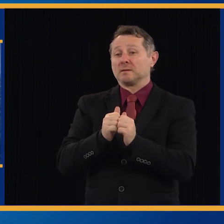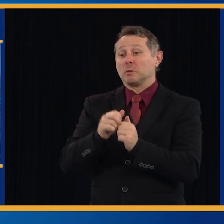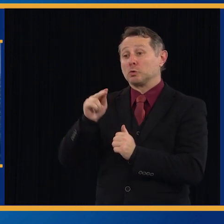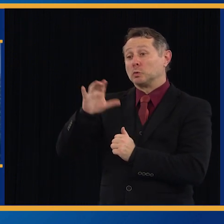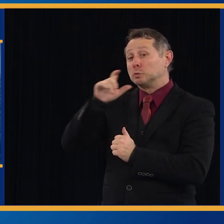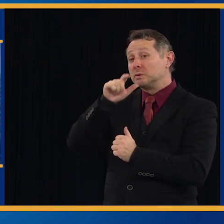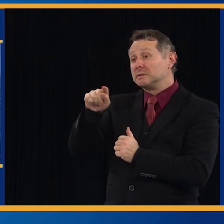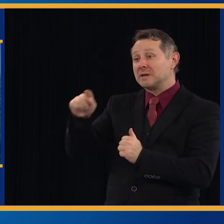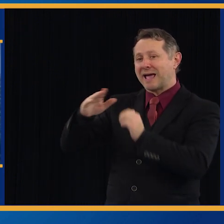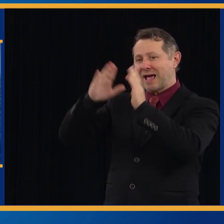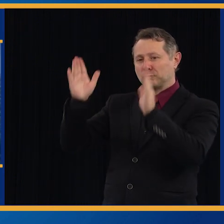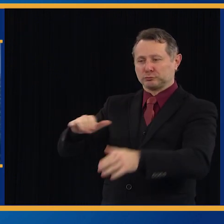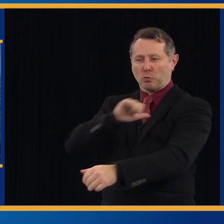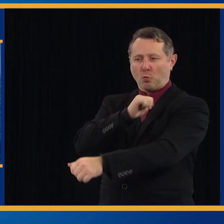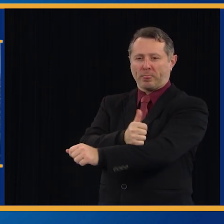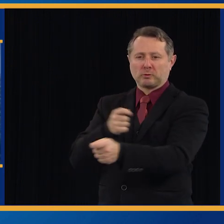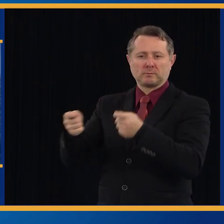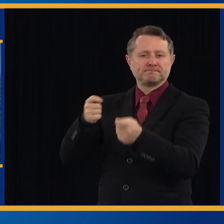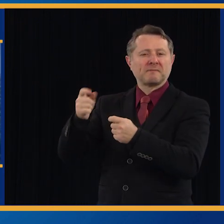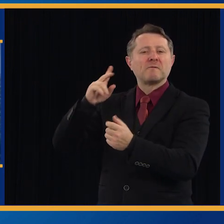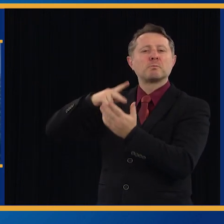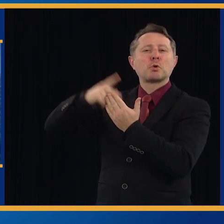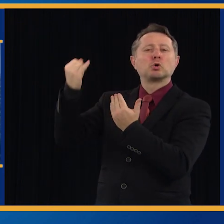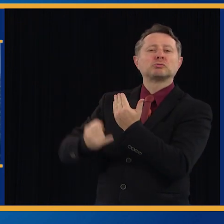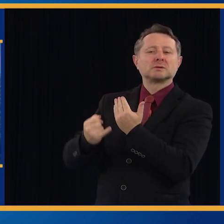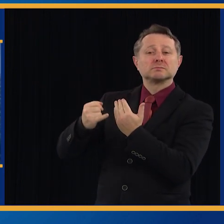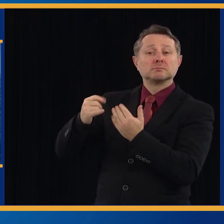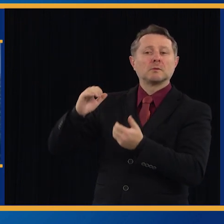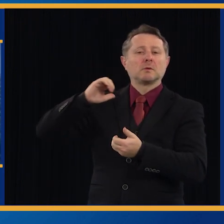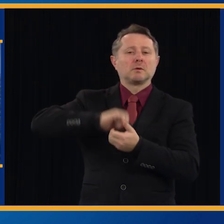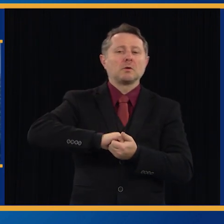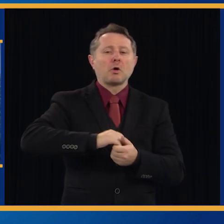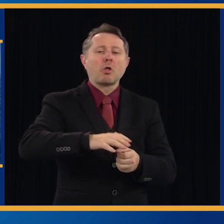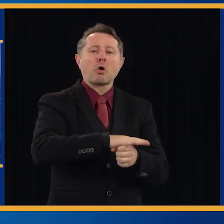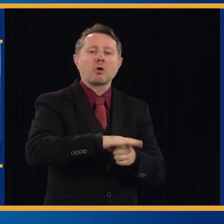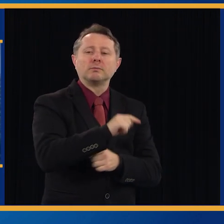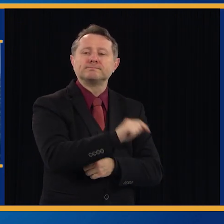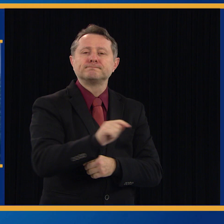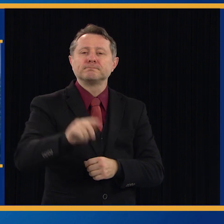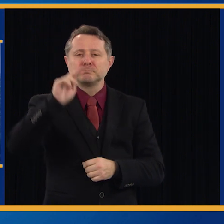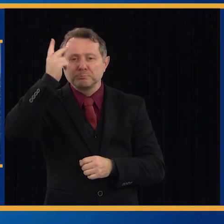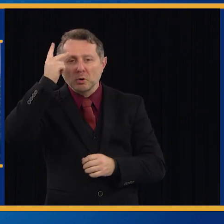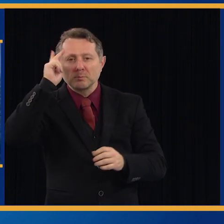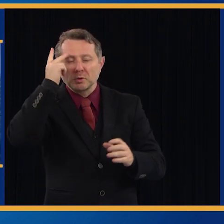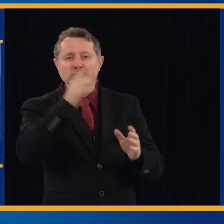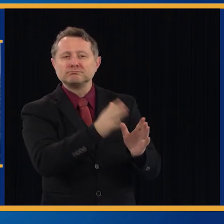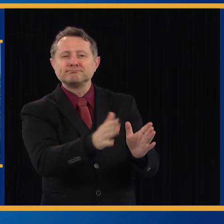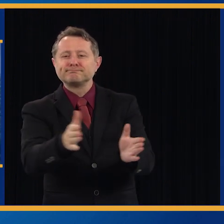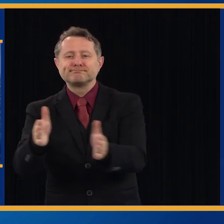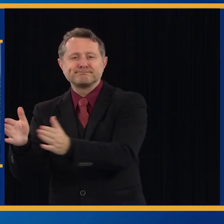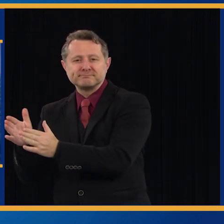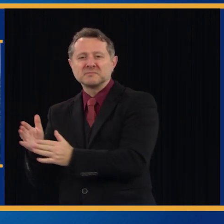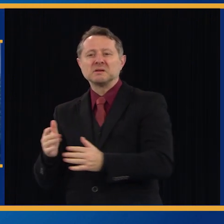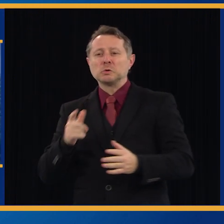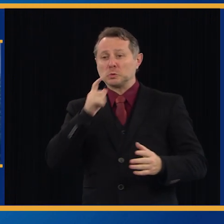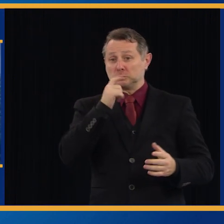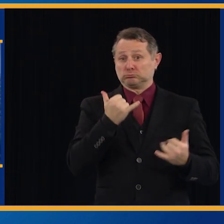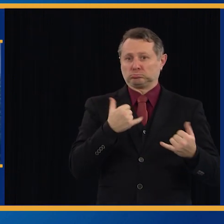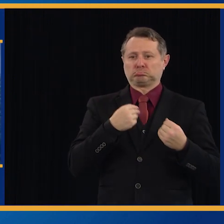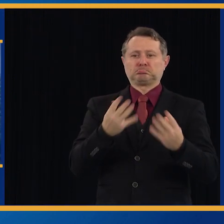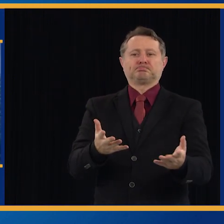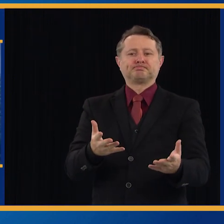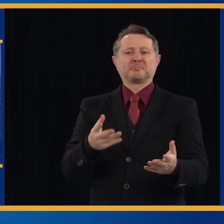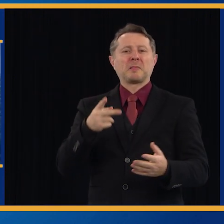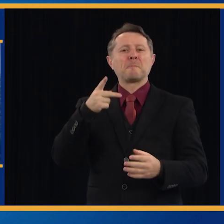projects, working with local officials. We're doing it as a pilot program to see how it works. If